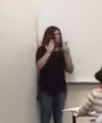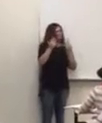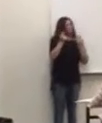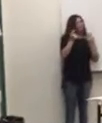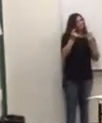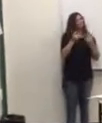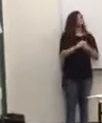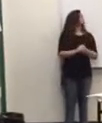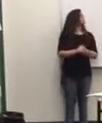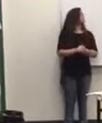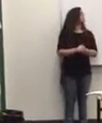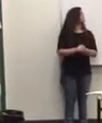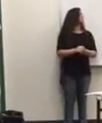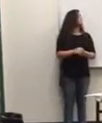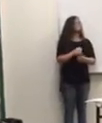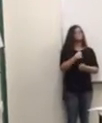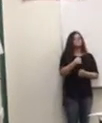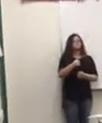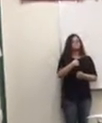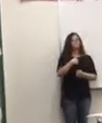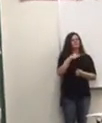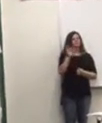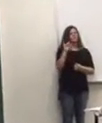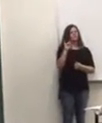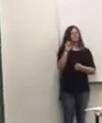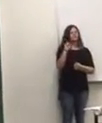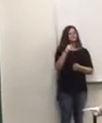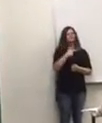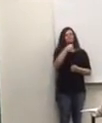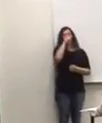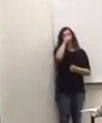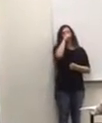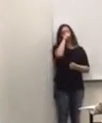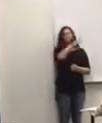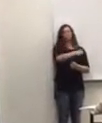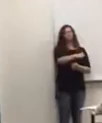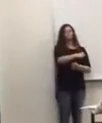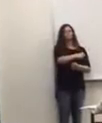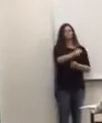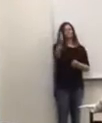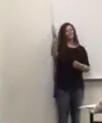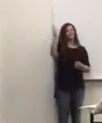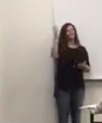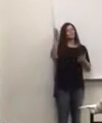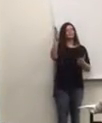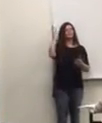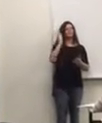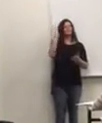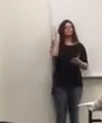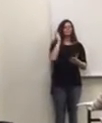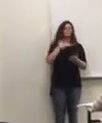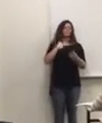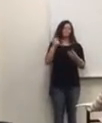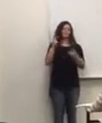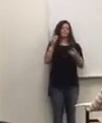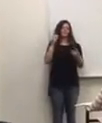love fonts. Like in another life, I was a graphic designer or something like that. Like, to download them from the